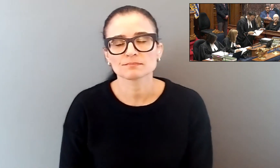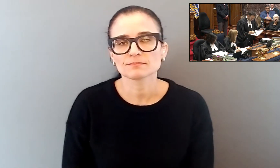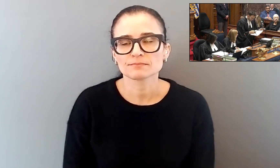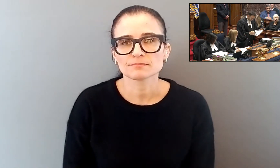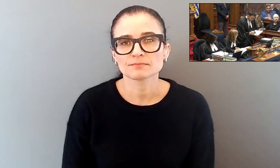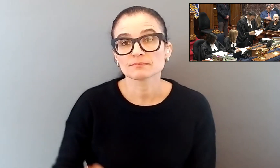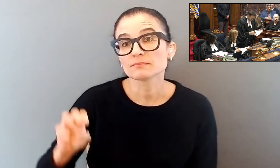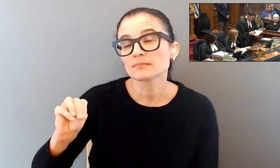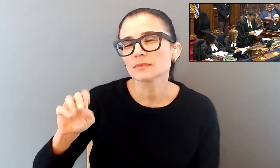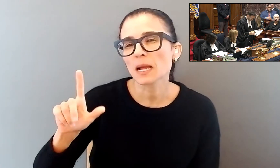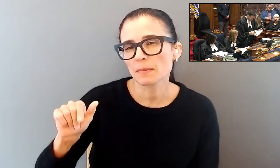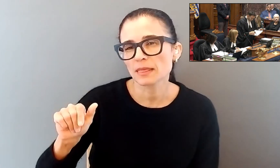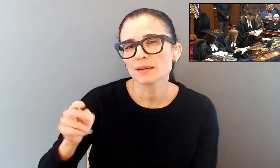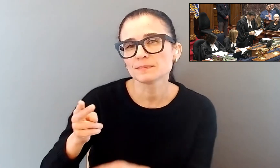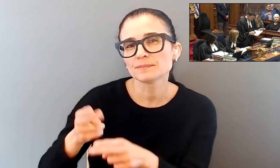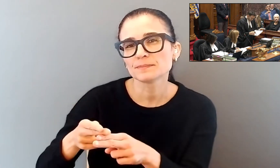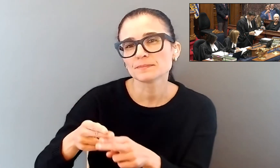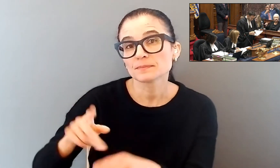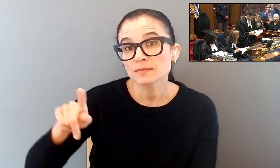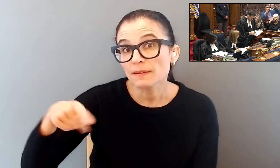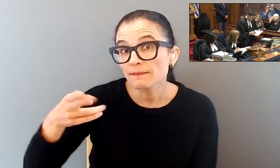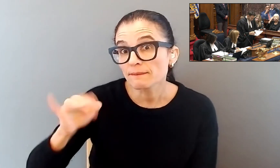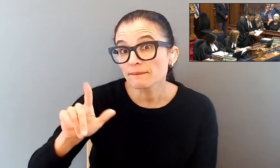MLA Phillip.